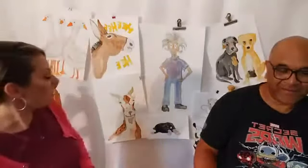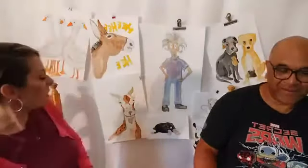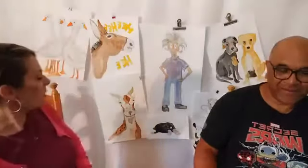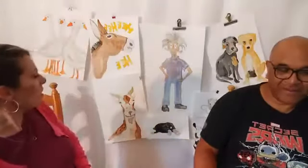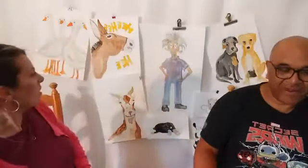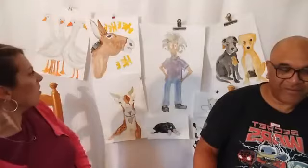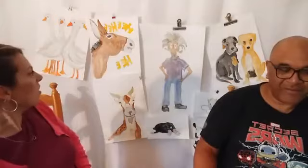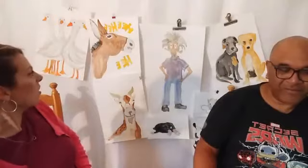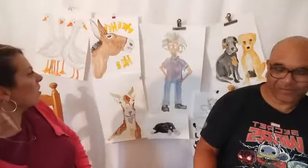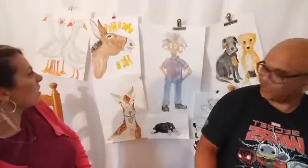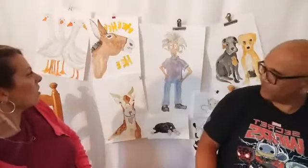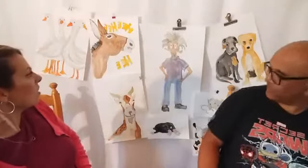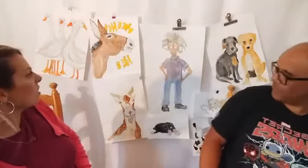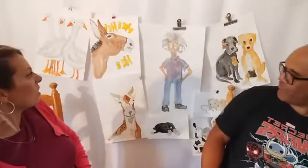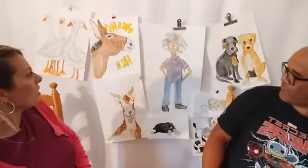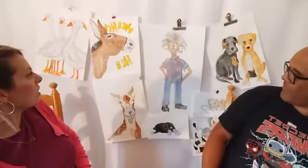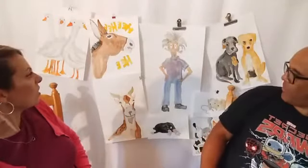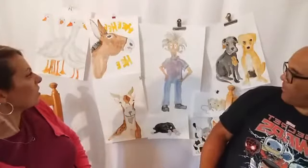else? Oh.